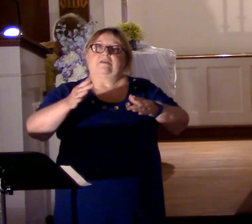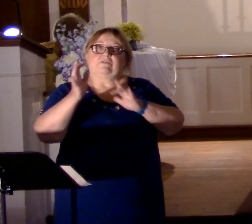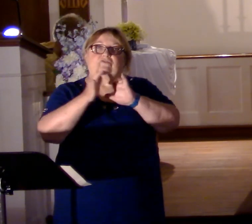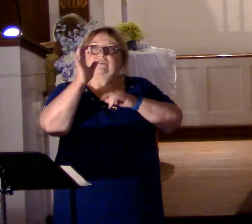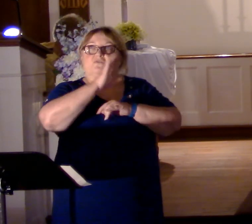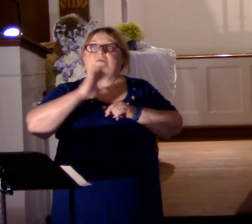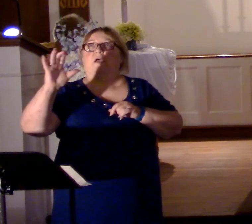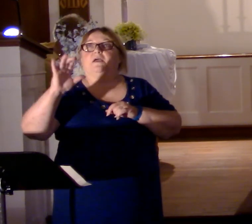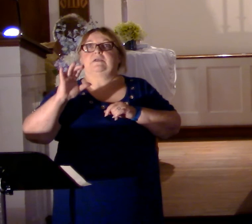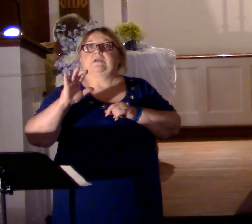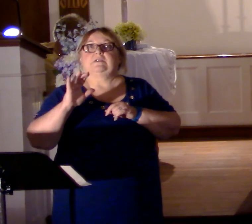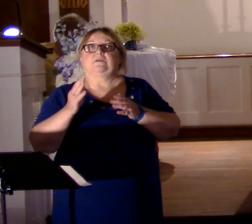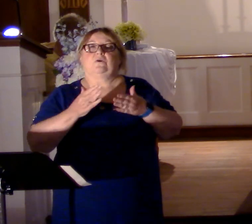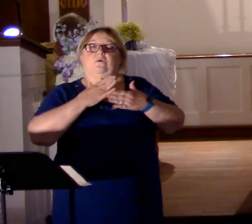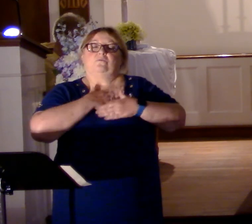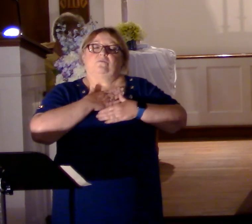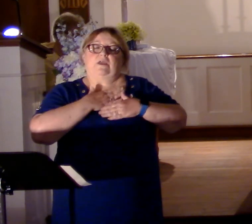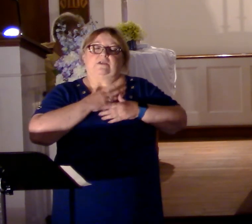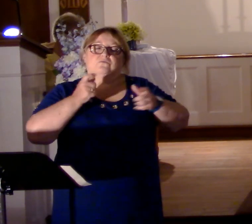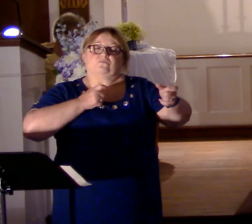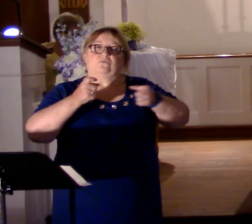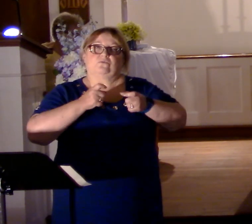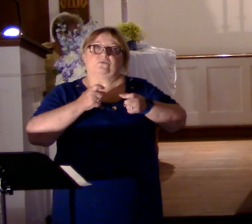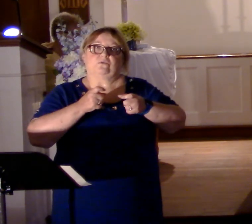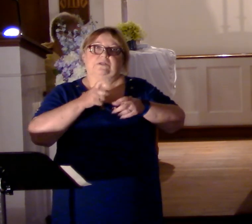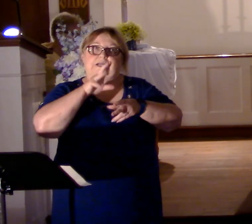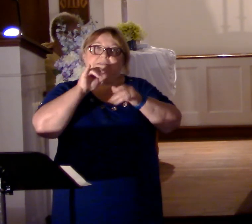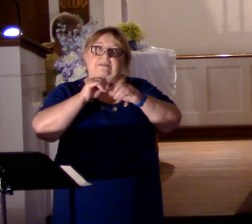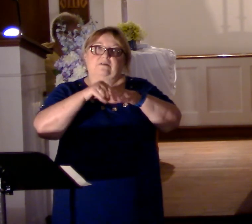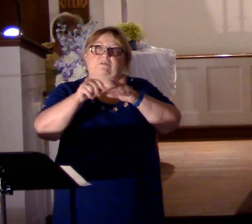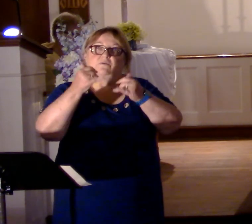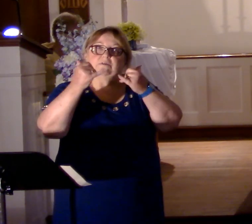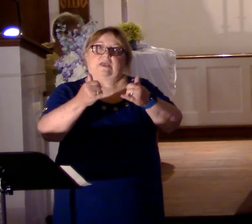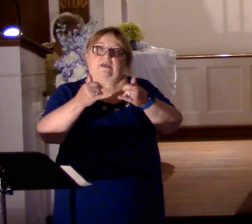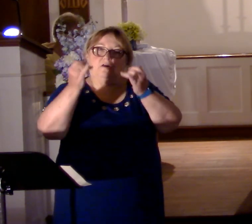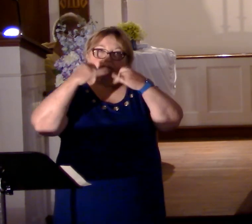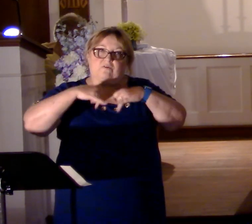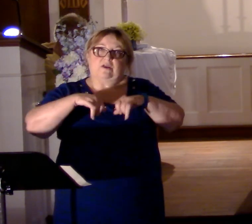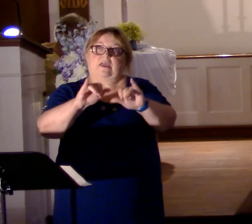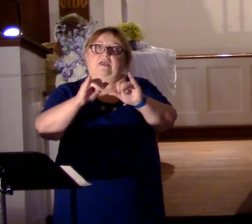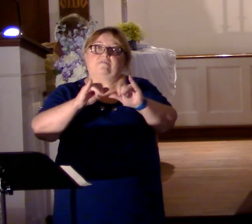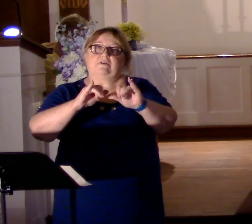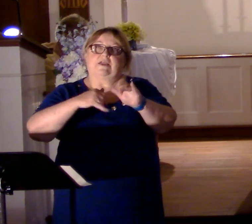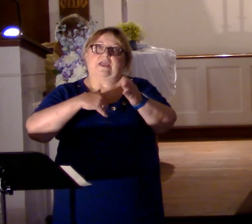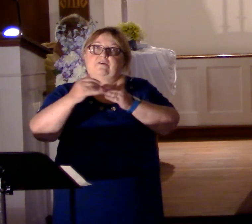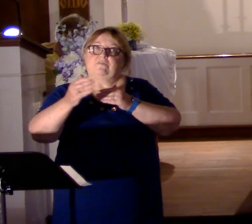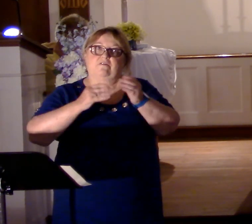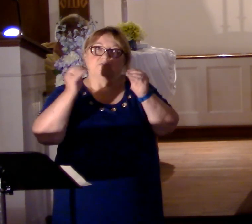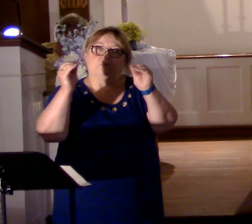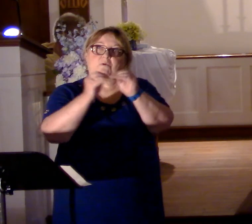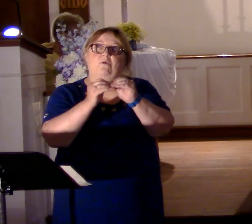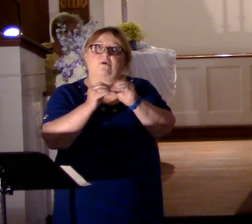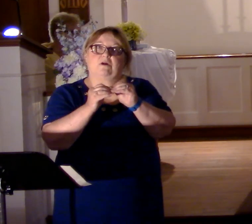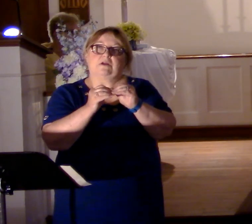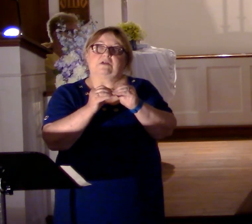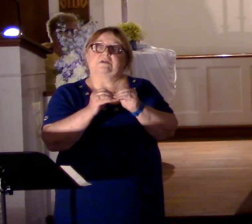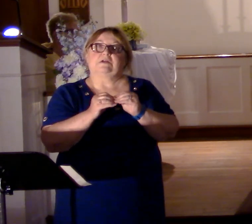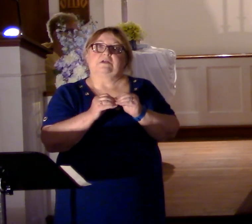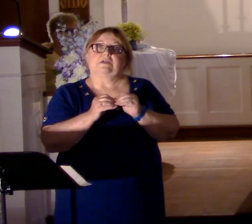Jesus Christ rest, rule, and abide with you now, henceforth, and even forevermore.